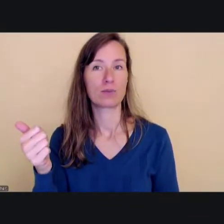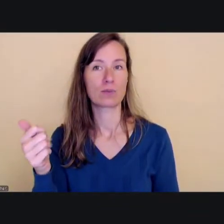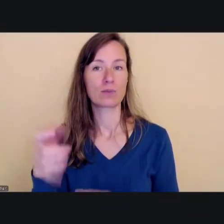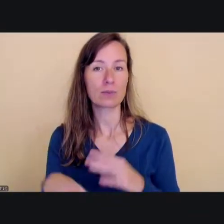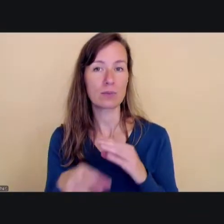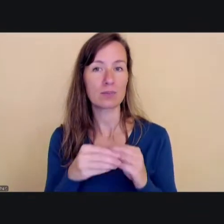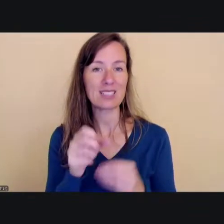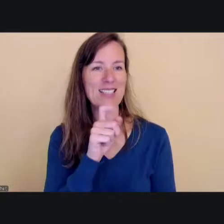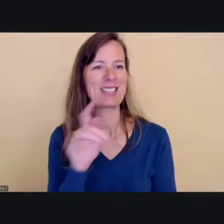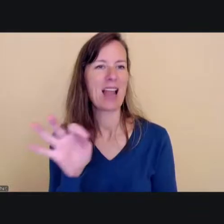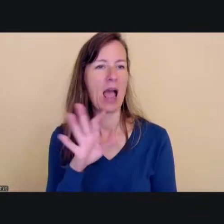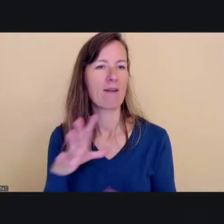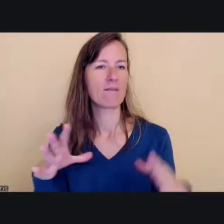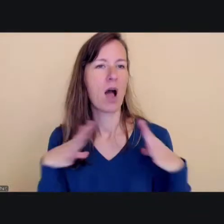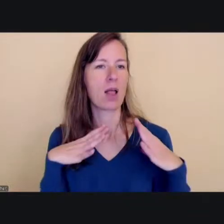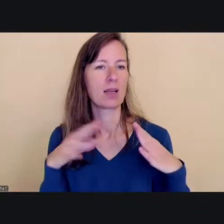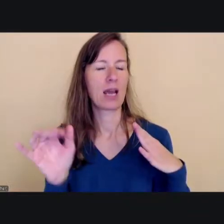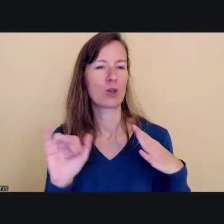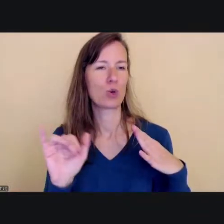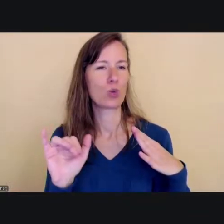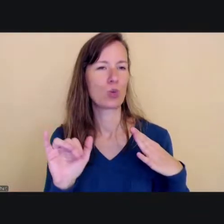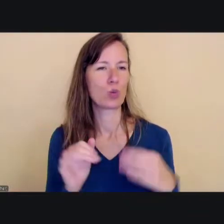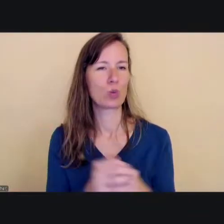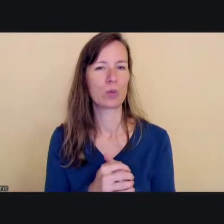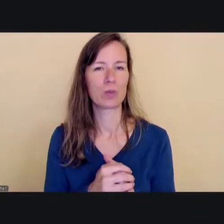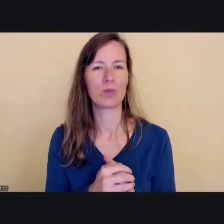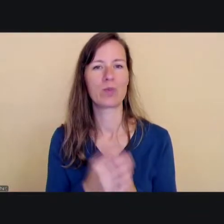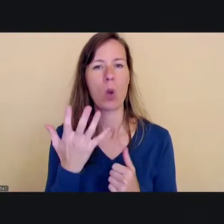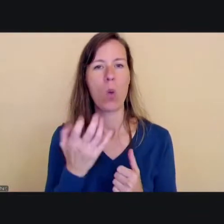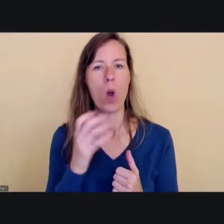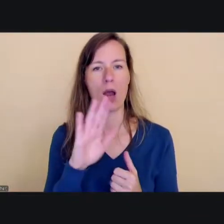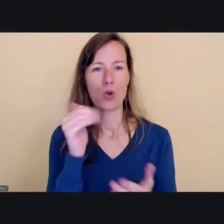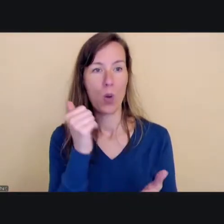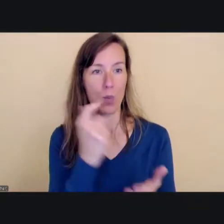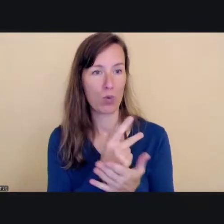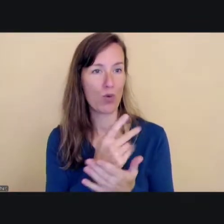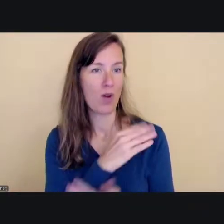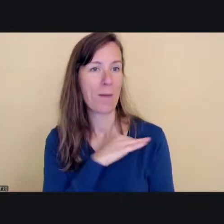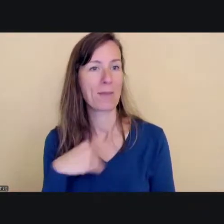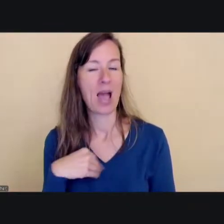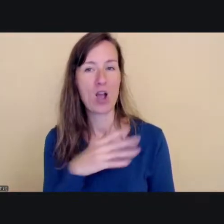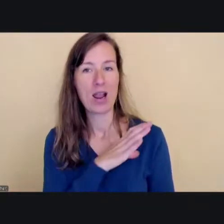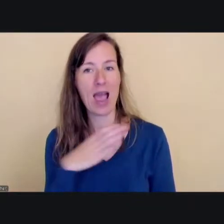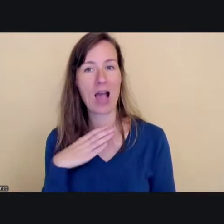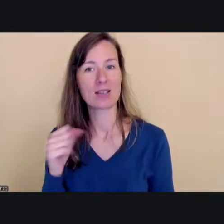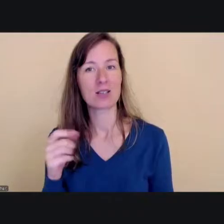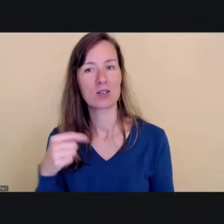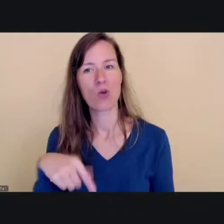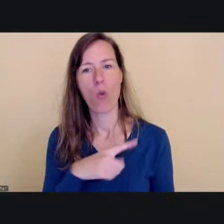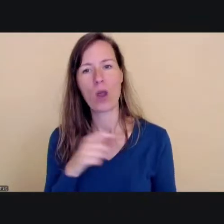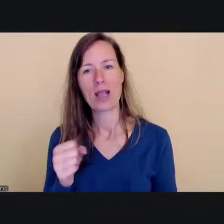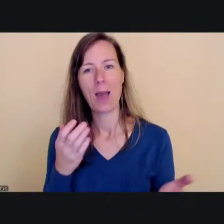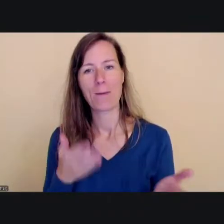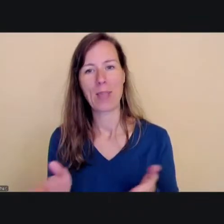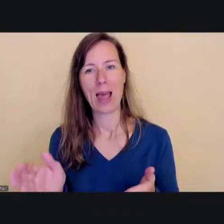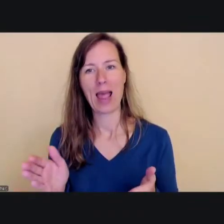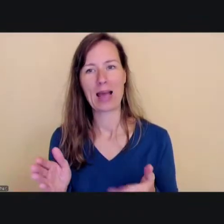holiday as well, and wanted to get the approval of the mayor and council so we can plan accordingly.